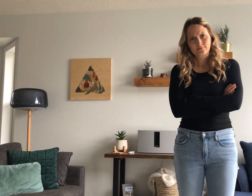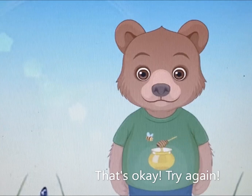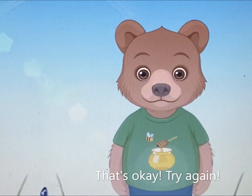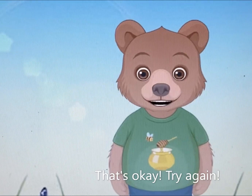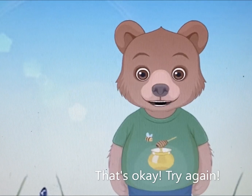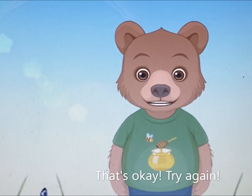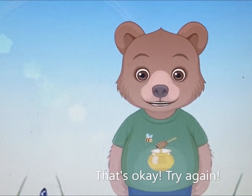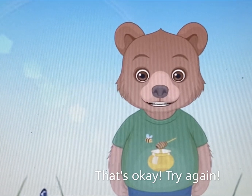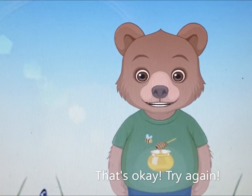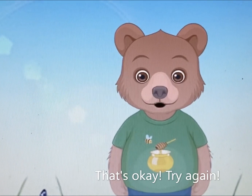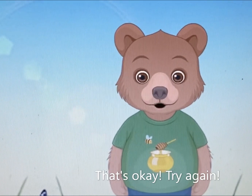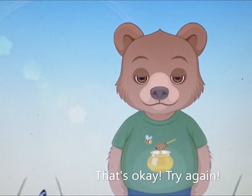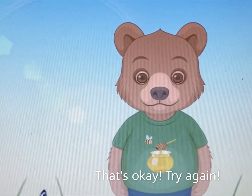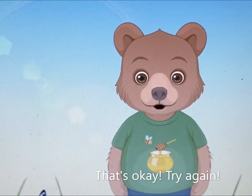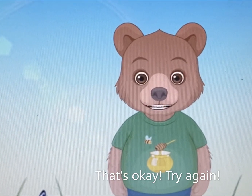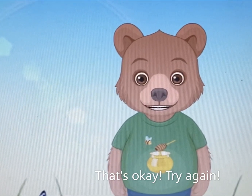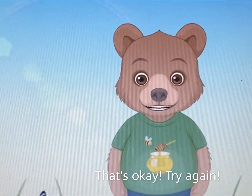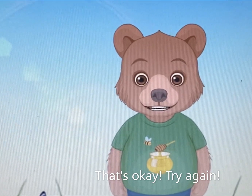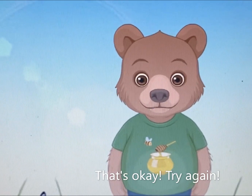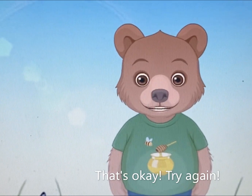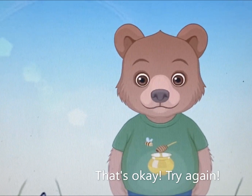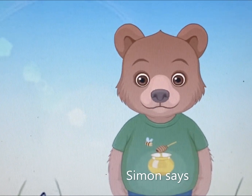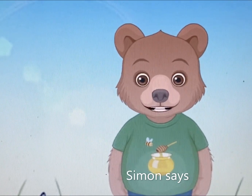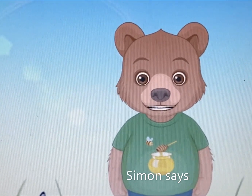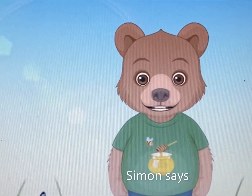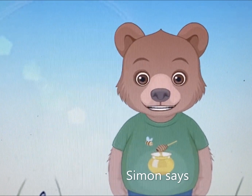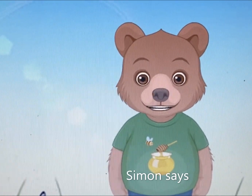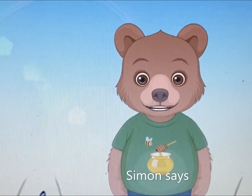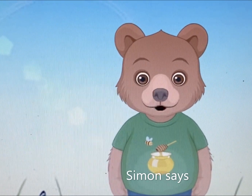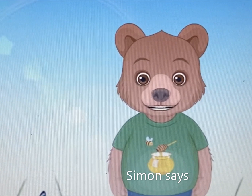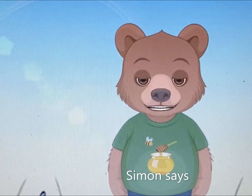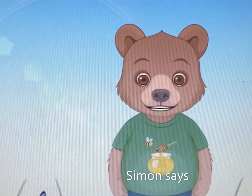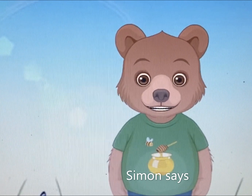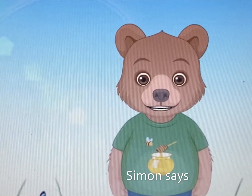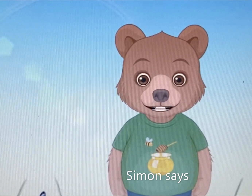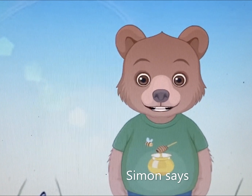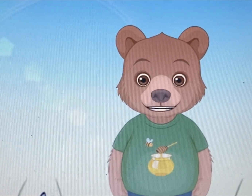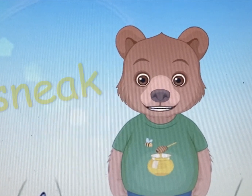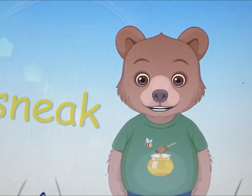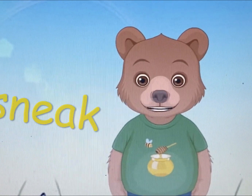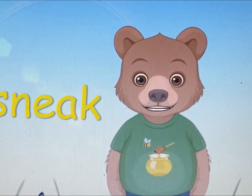That's okay. Try again. Simon says, speak.